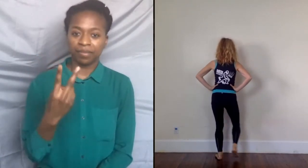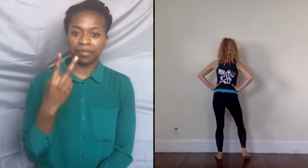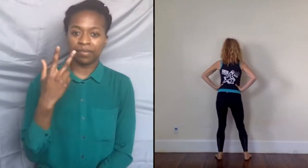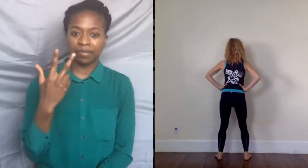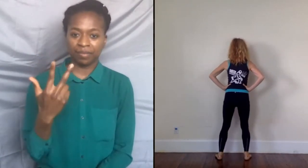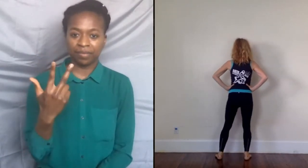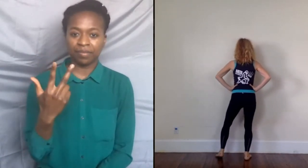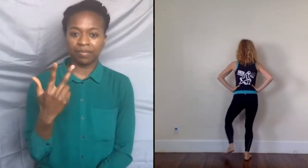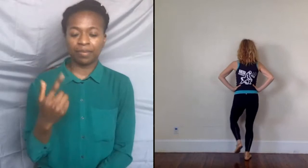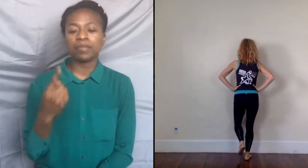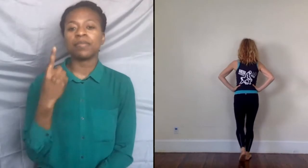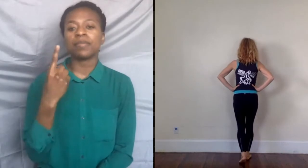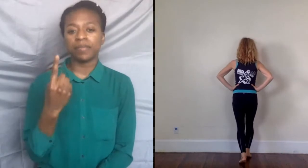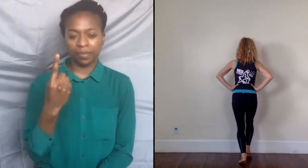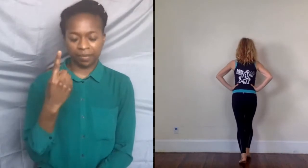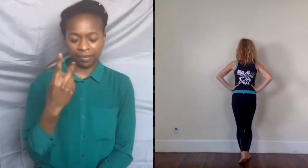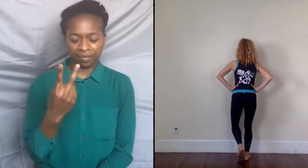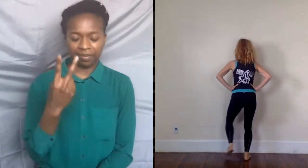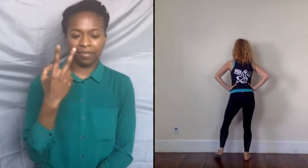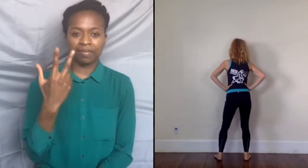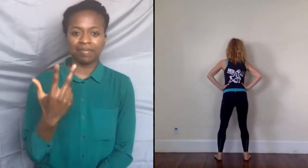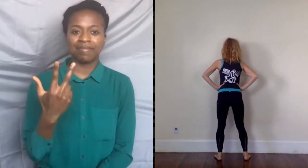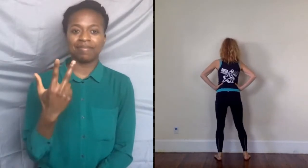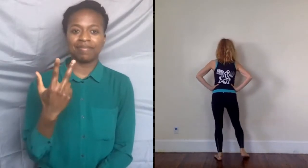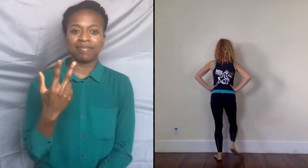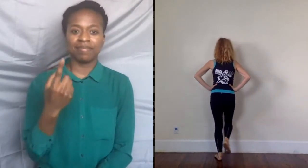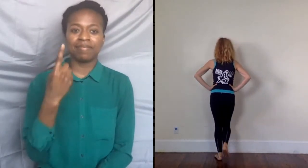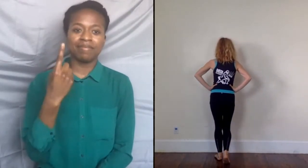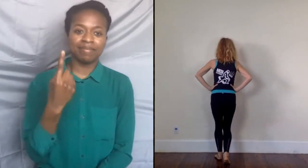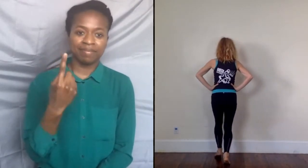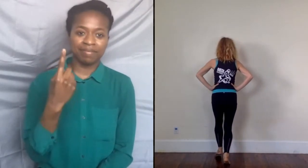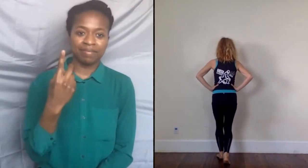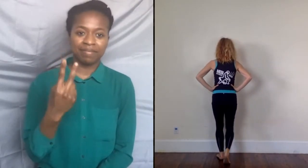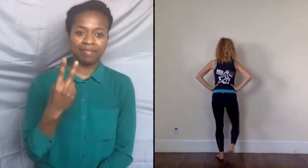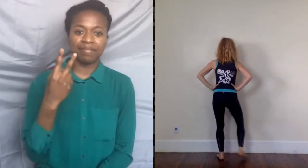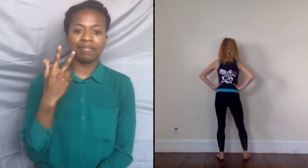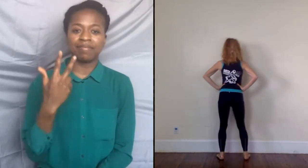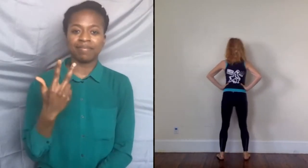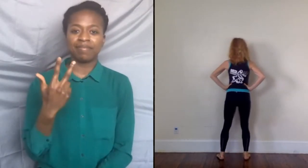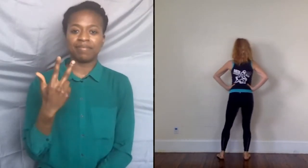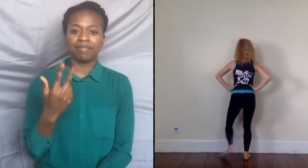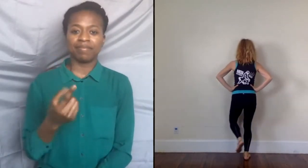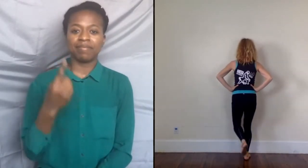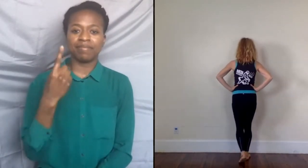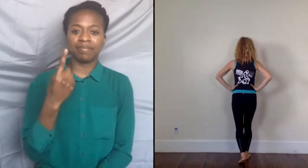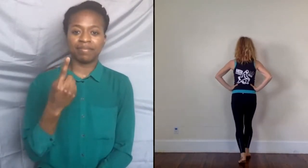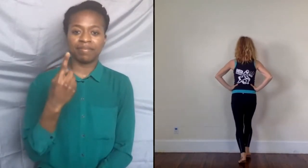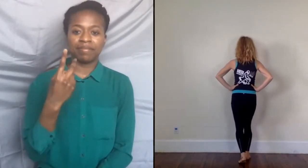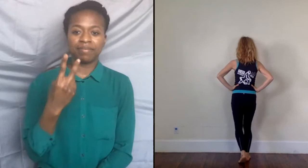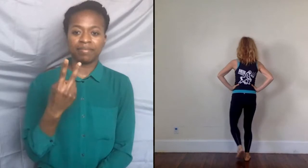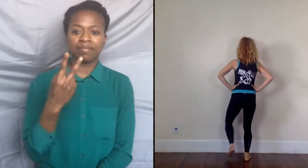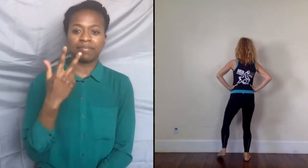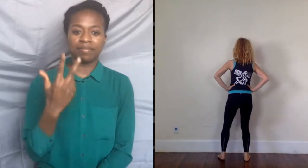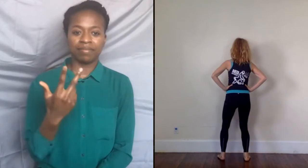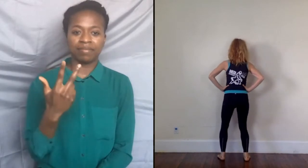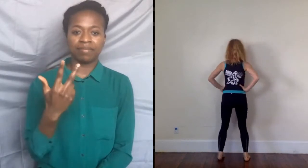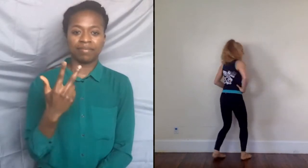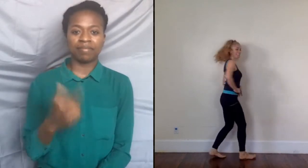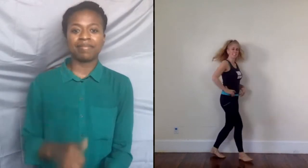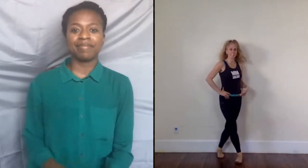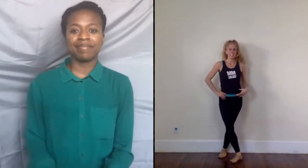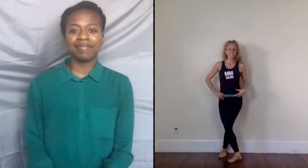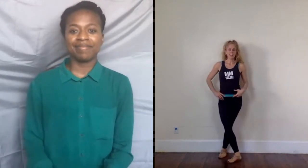2, 3, 1, 2, 3, 1, 2, 3, and 1, 2, 3.